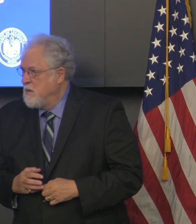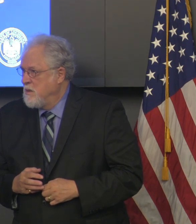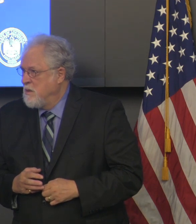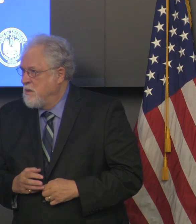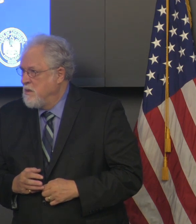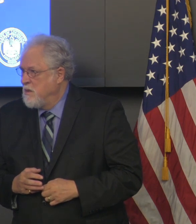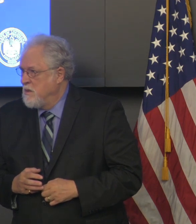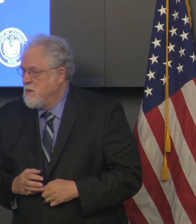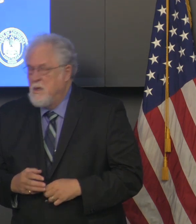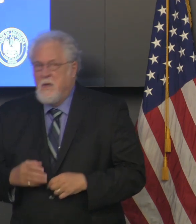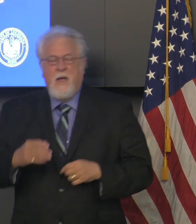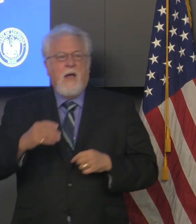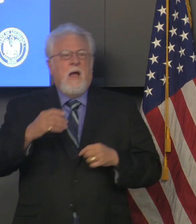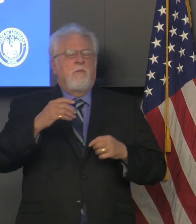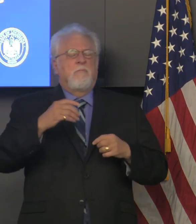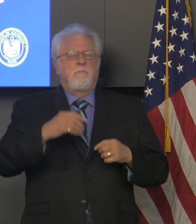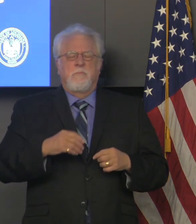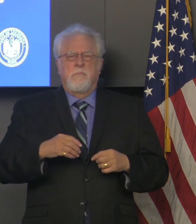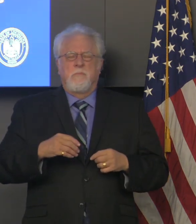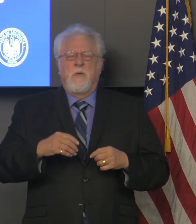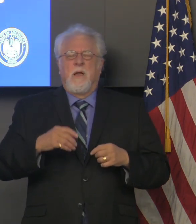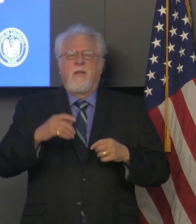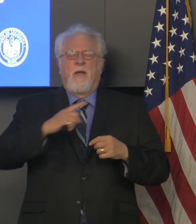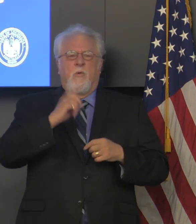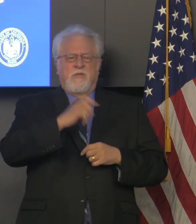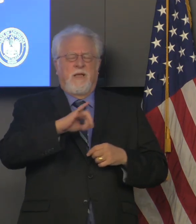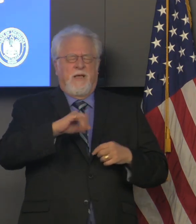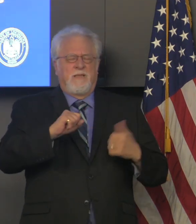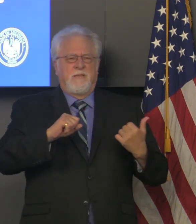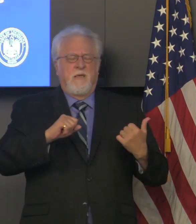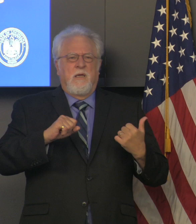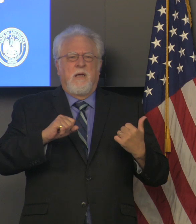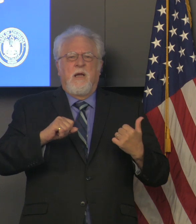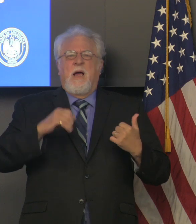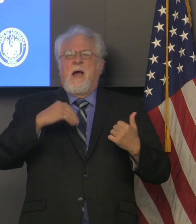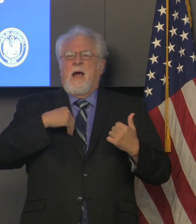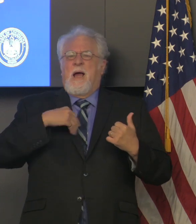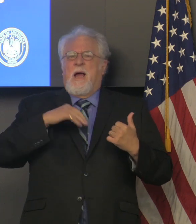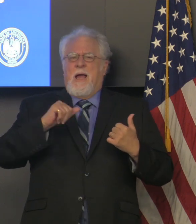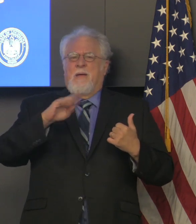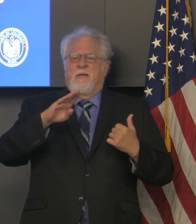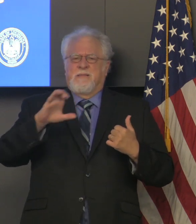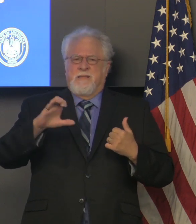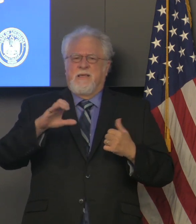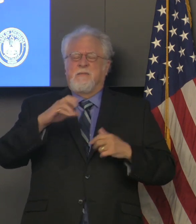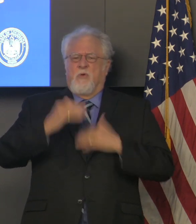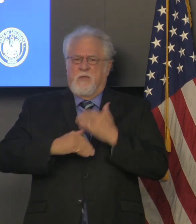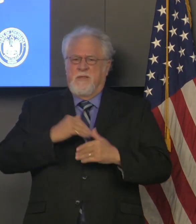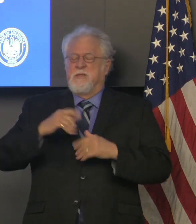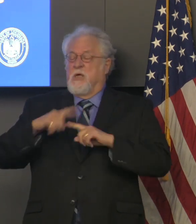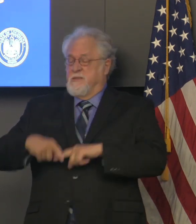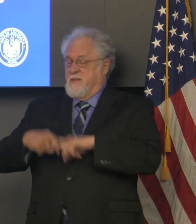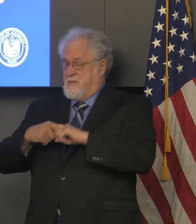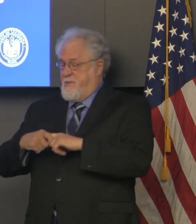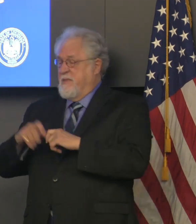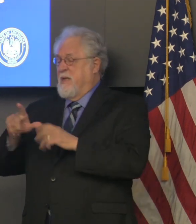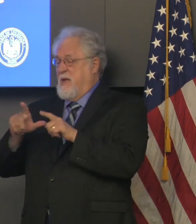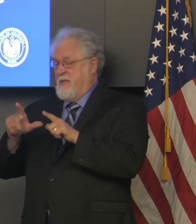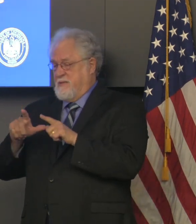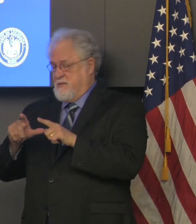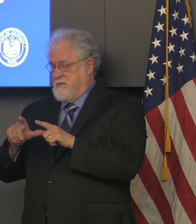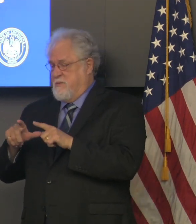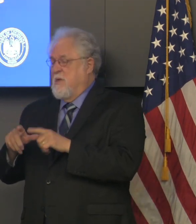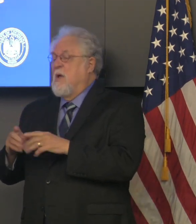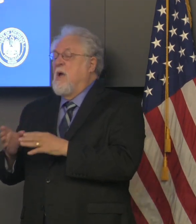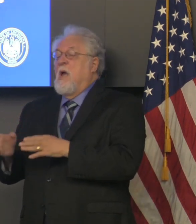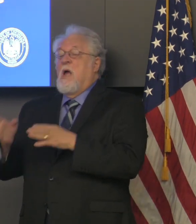maybe can't be open anyway because of restrictions? So as I understand ATC's process, it's suspended now. Once there's a hearing,